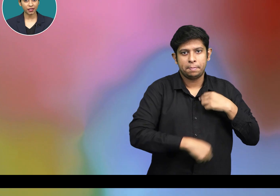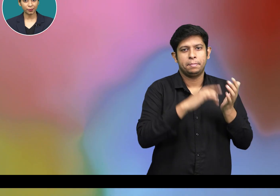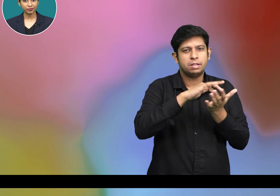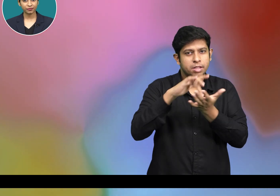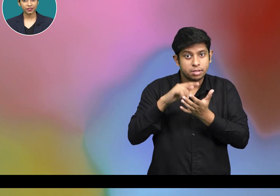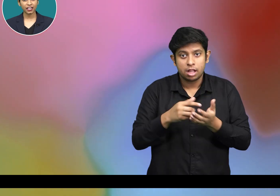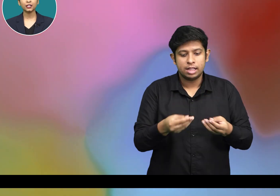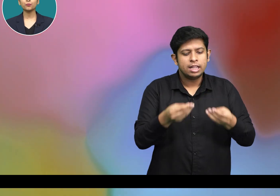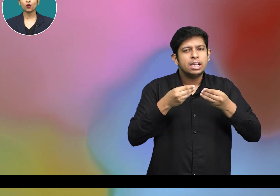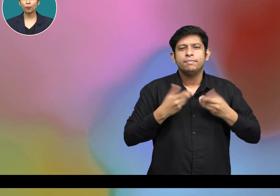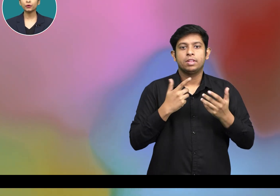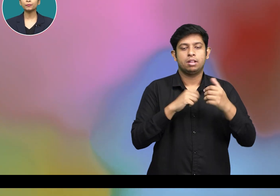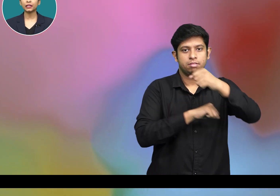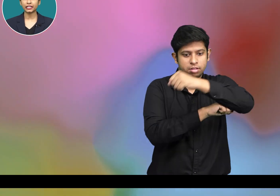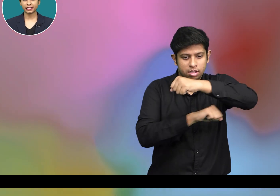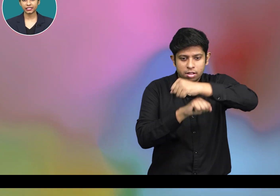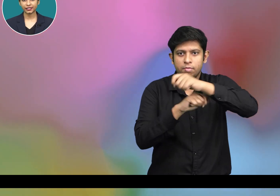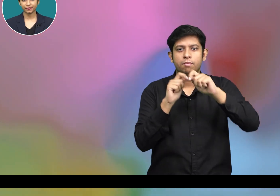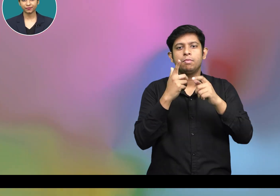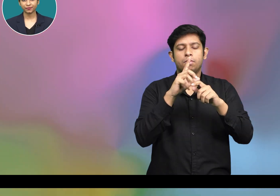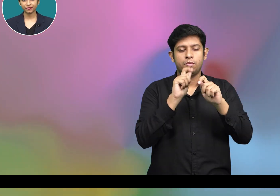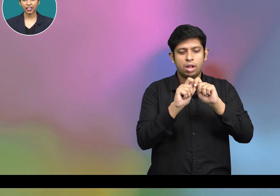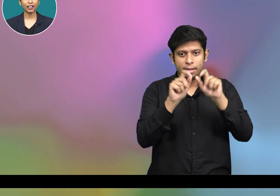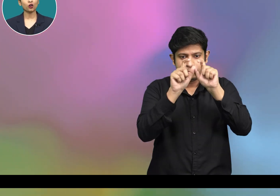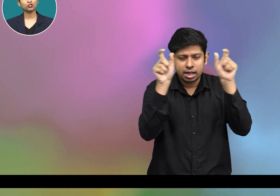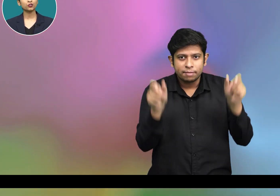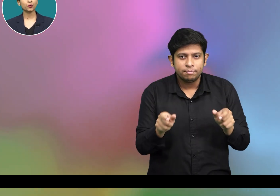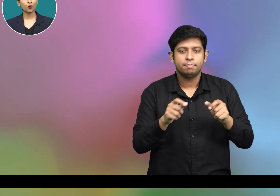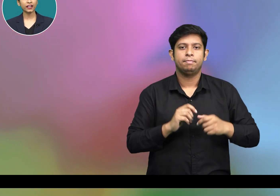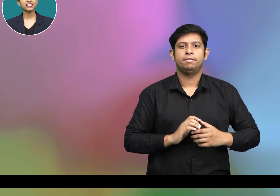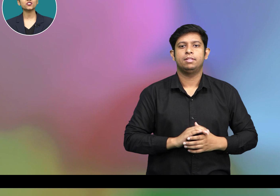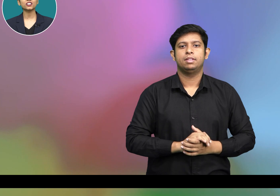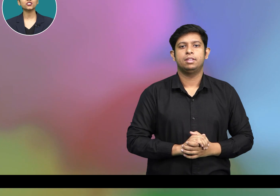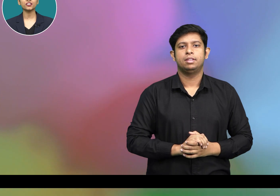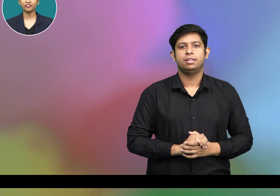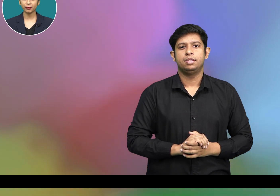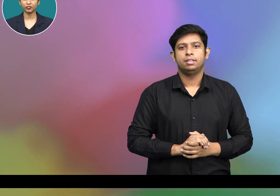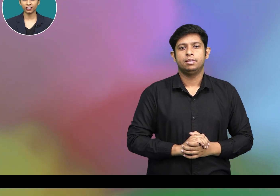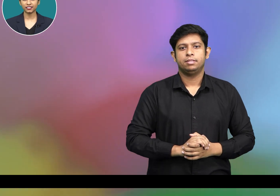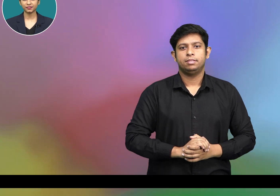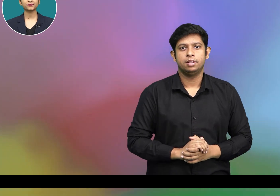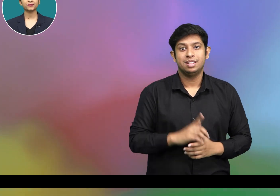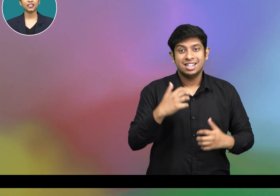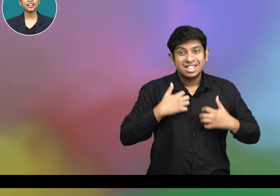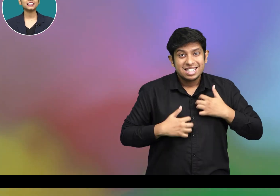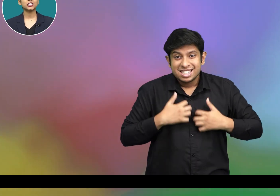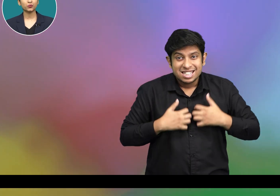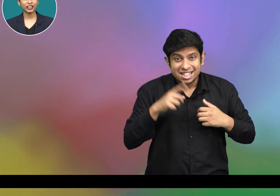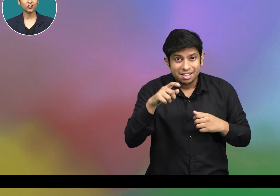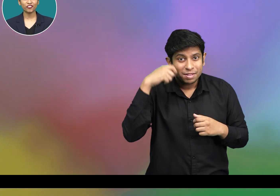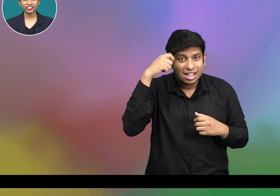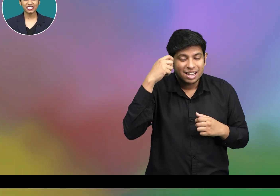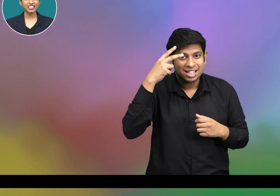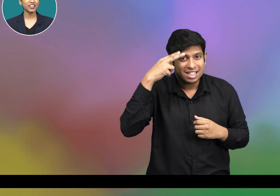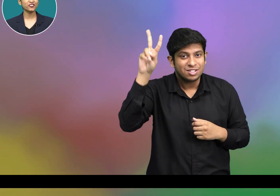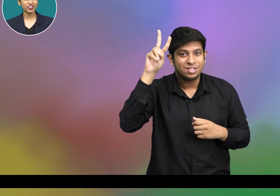keep them in a proper place, and also to provide structural framework. This